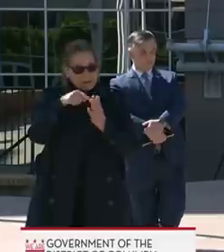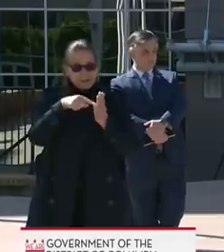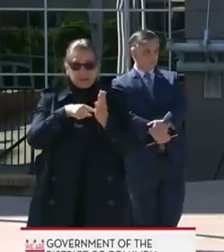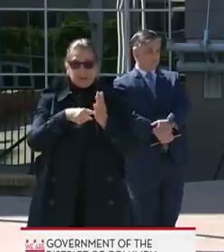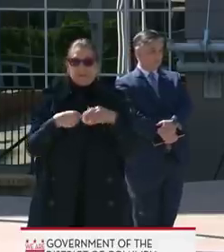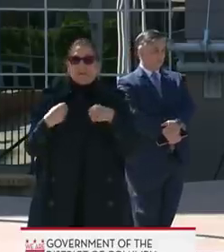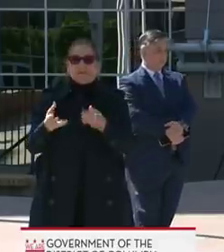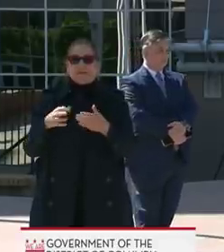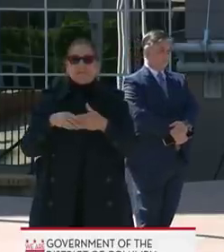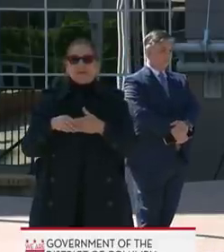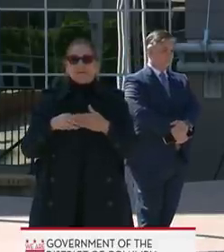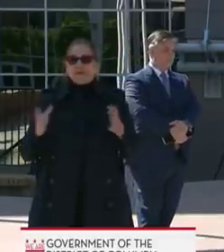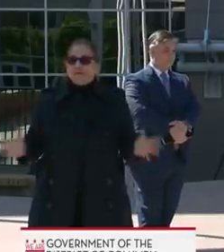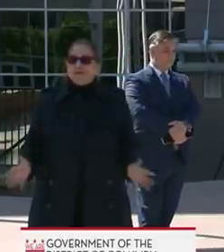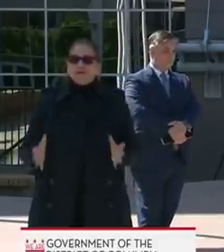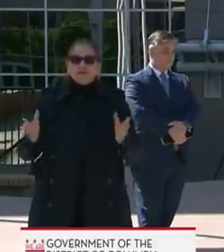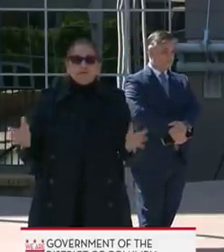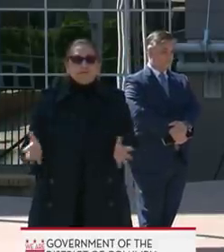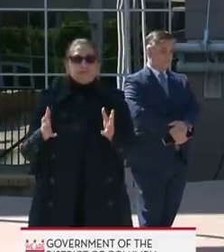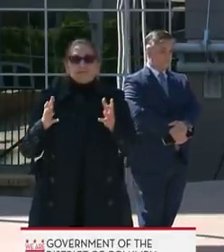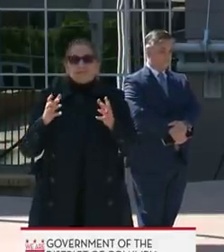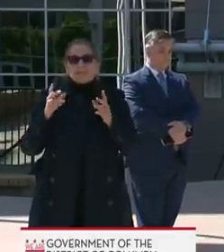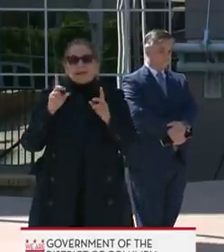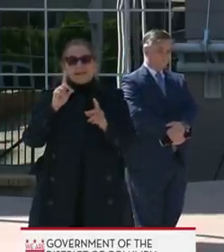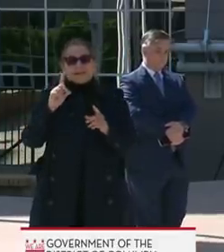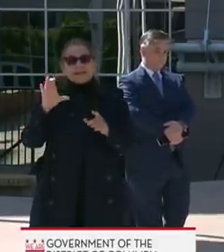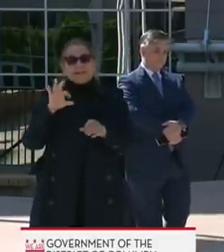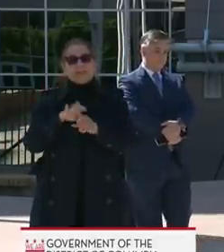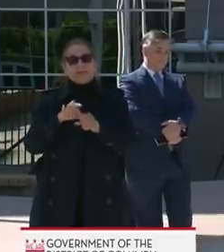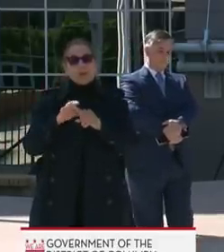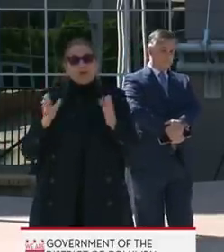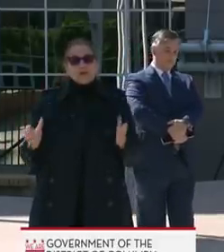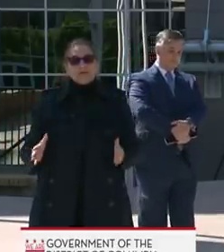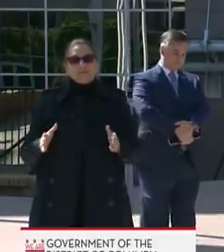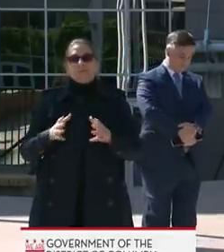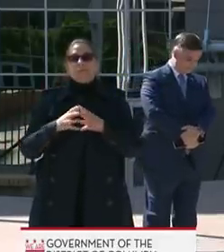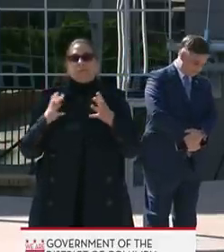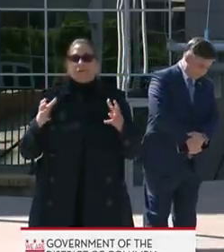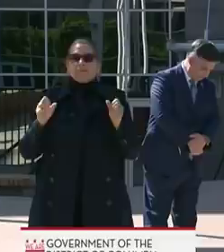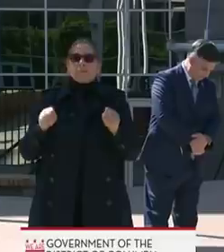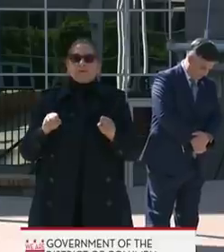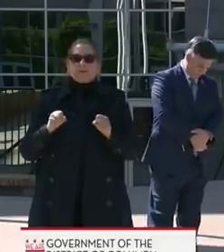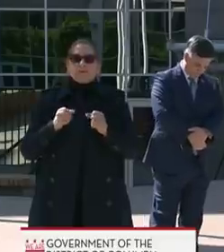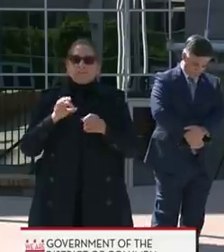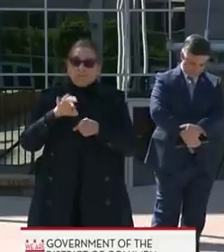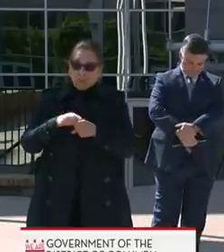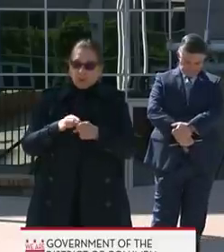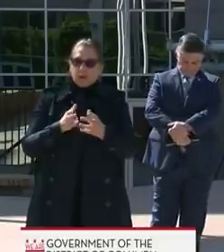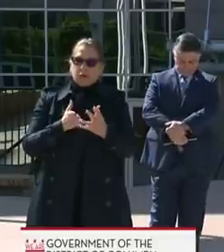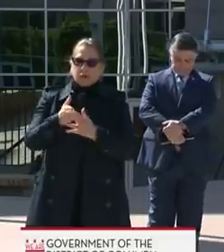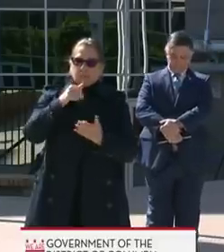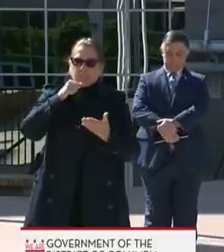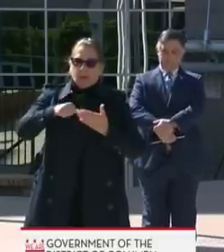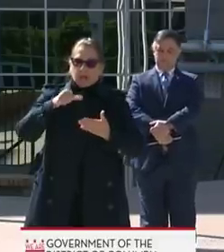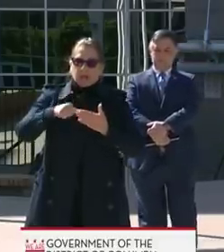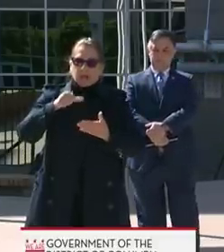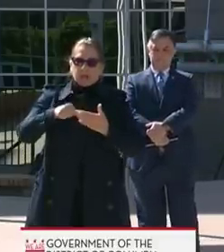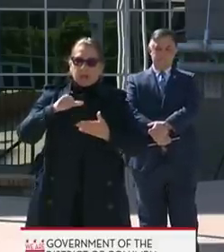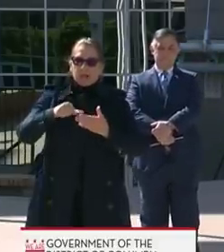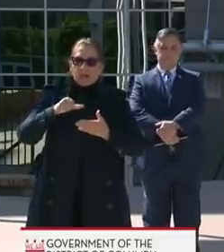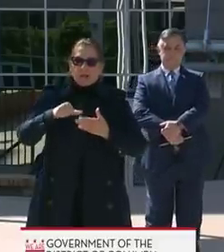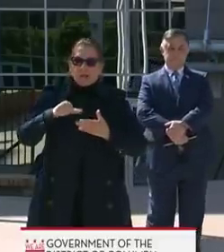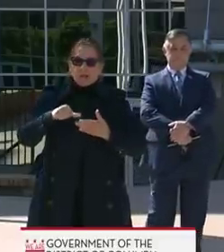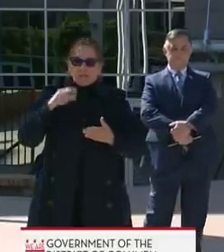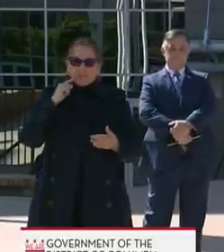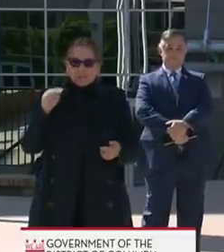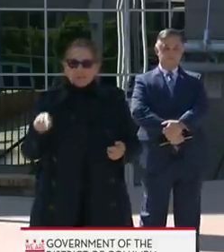as many DC voters as possible to vote by mail in the June primary and the June special